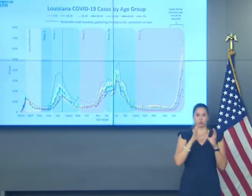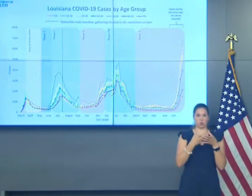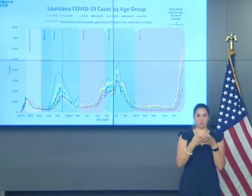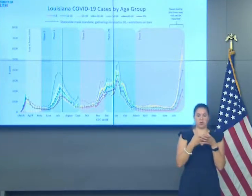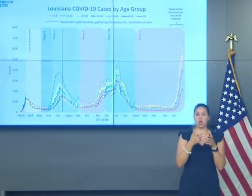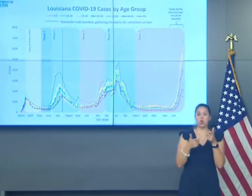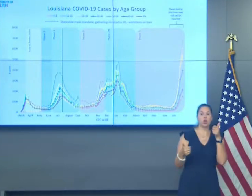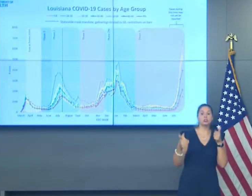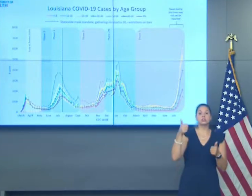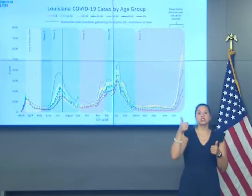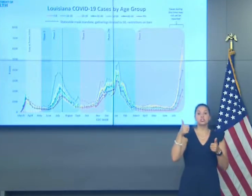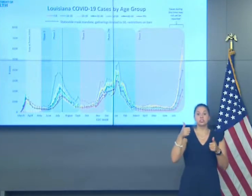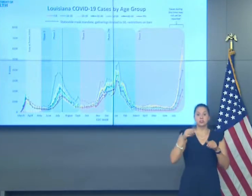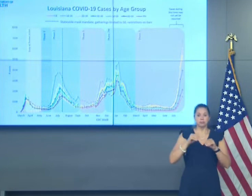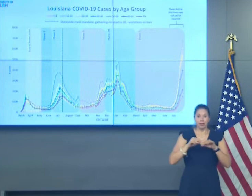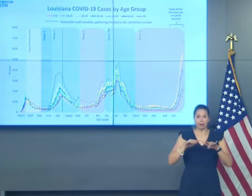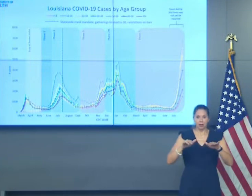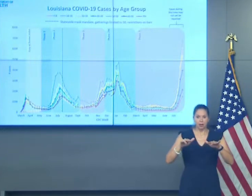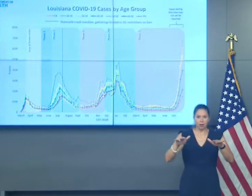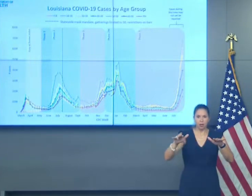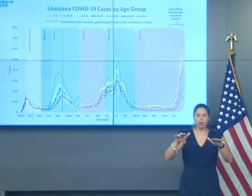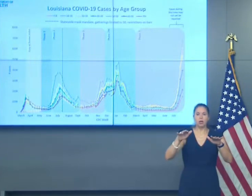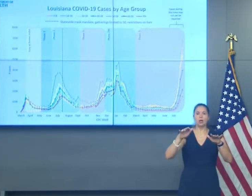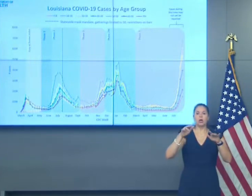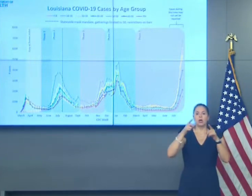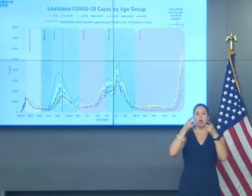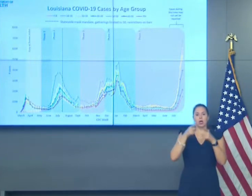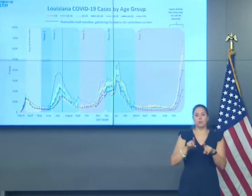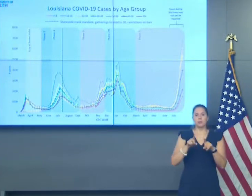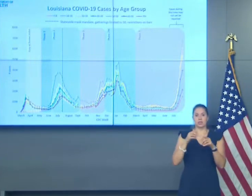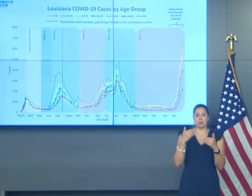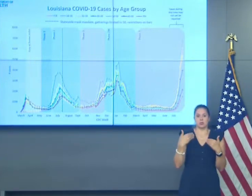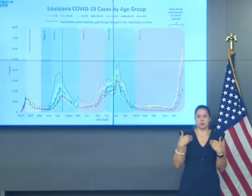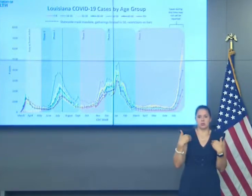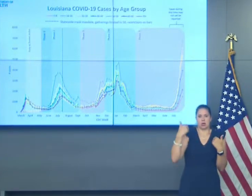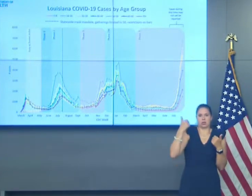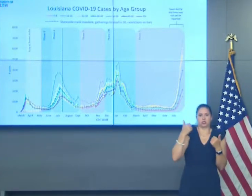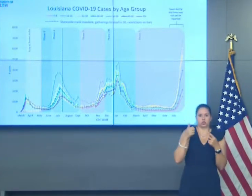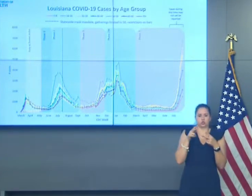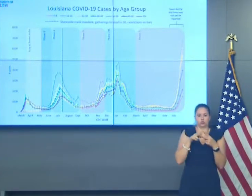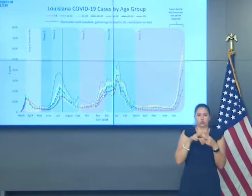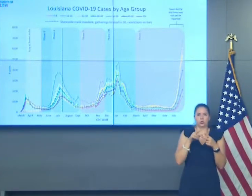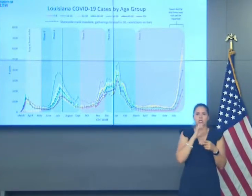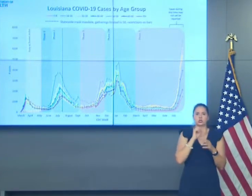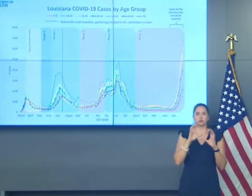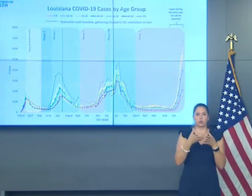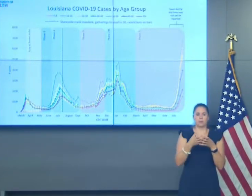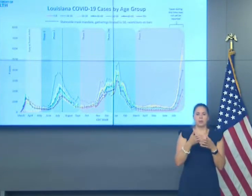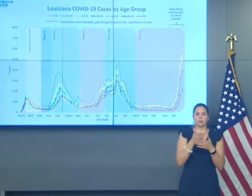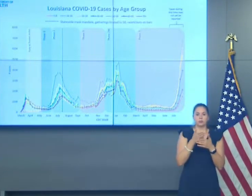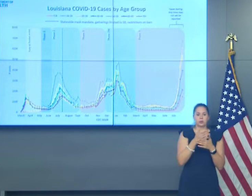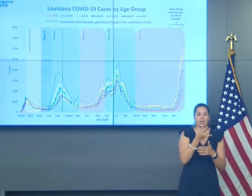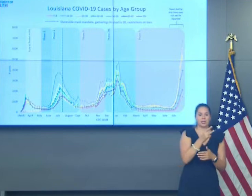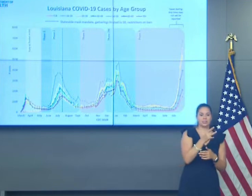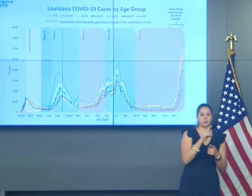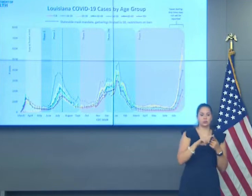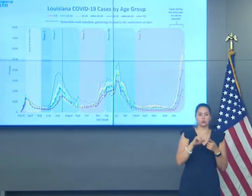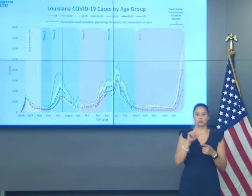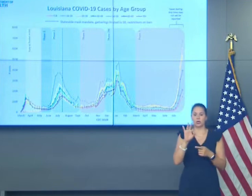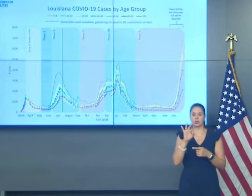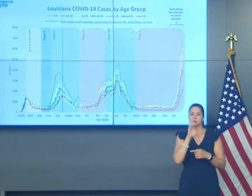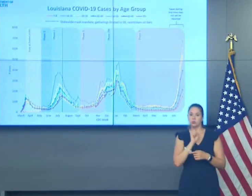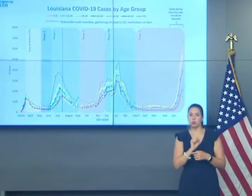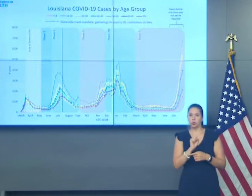to see the largest transmission occurring in the youngest 2 age groups, individuals between the ages of 18 and